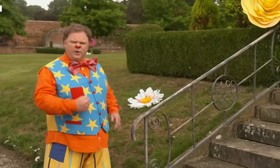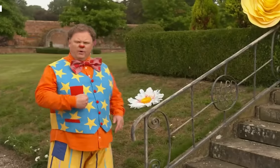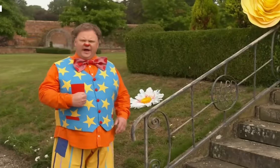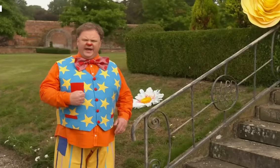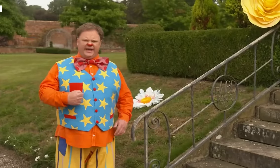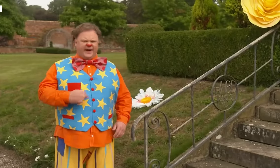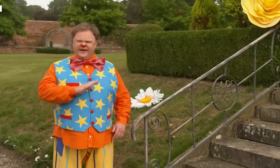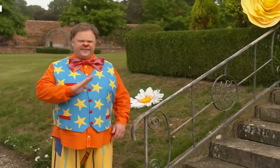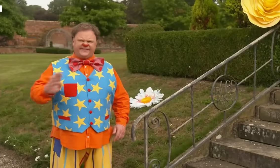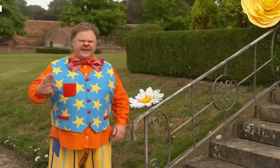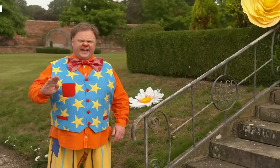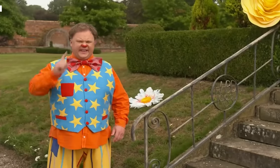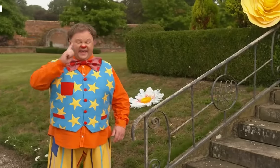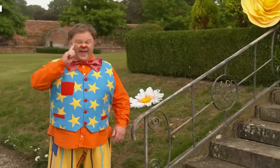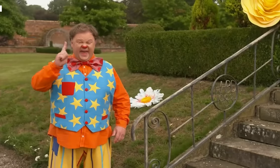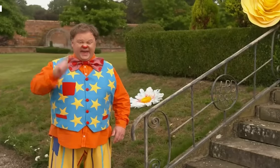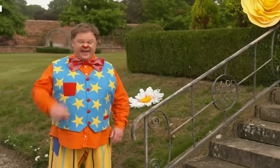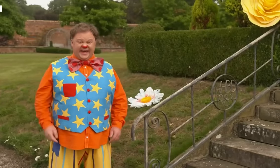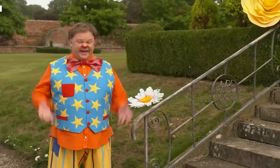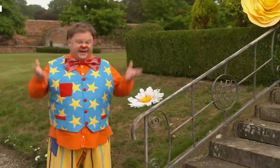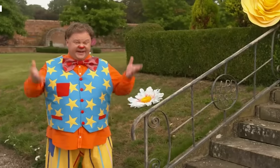Well, I can't see anything.